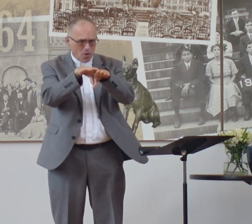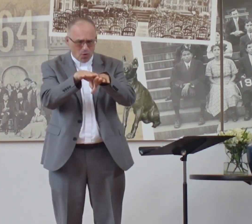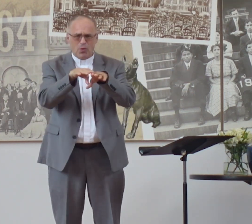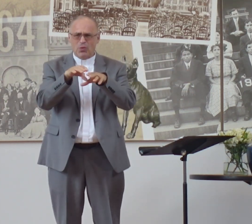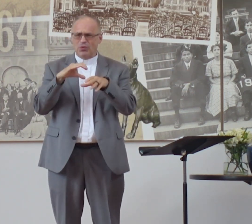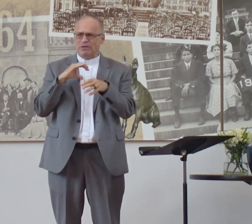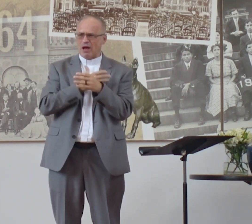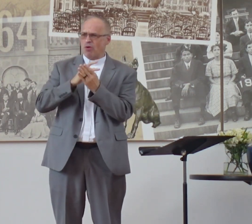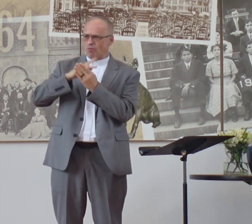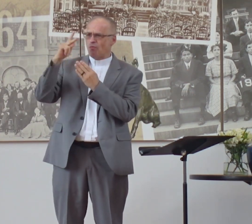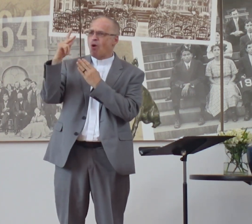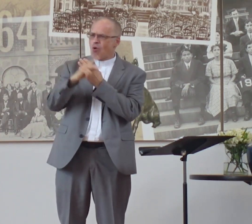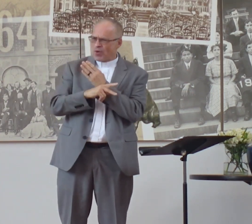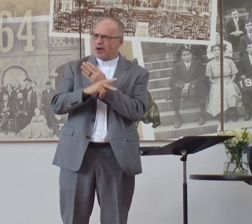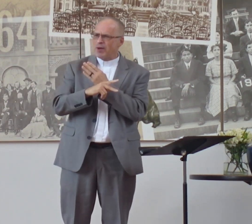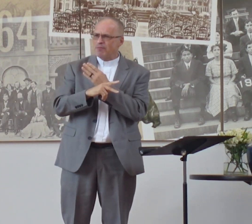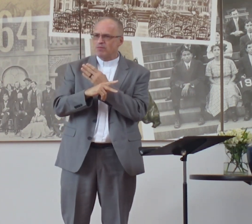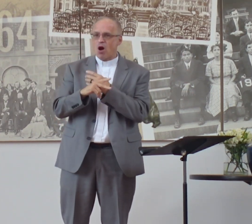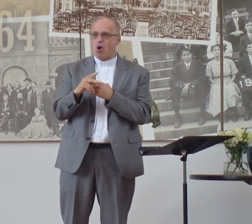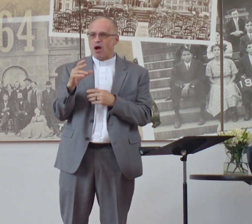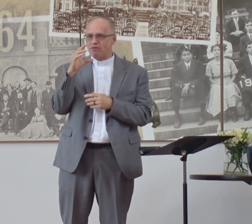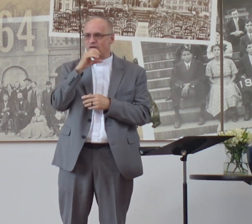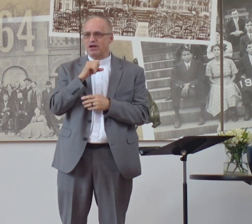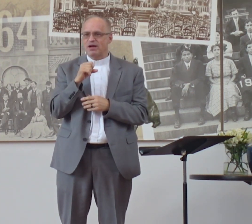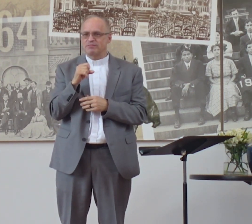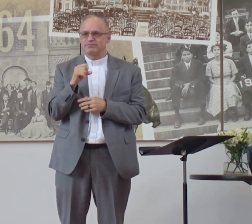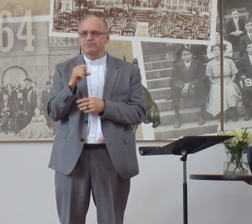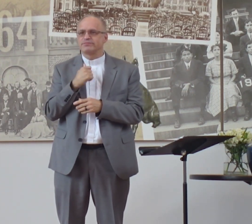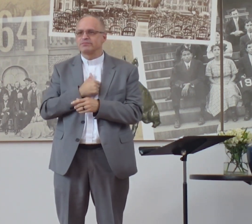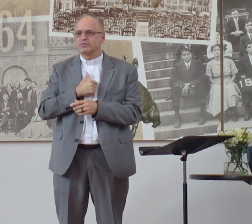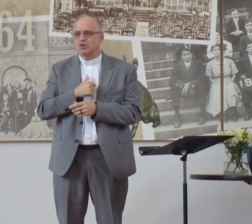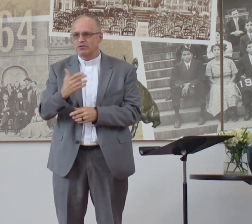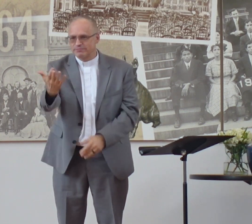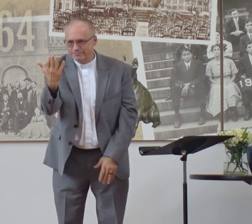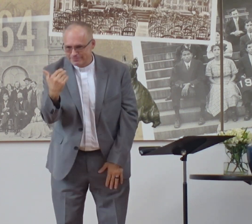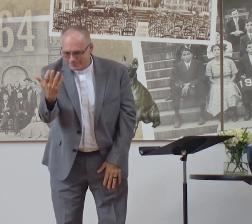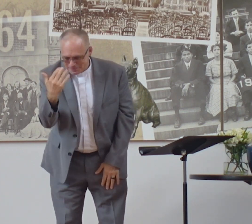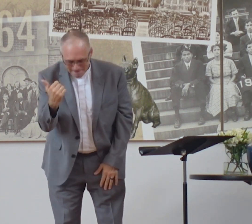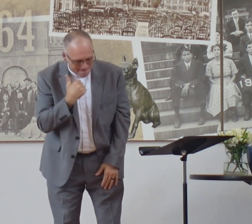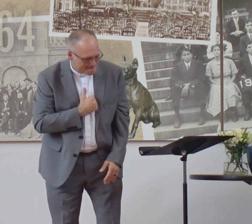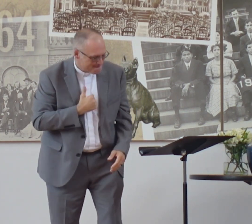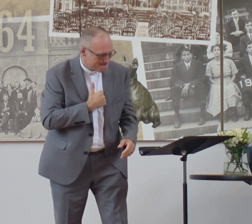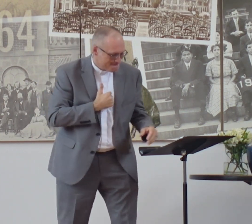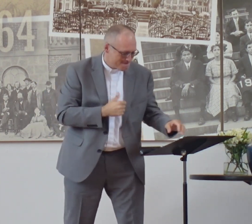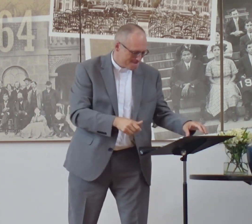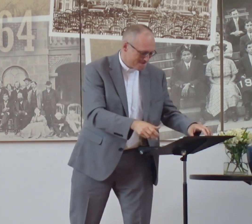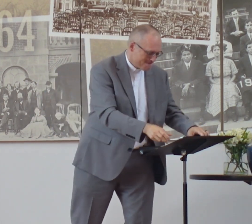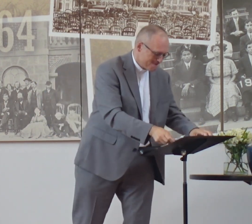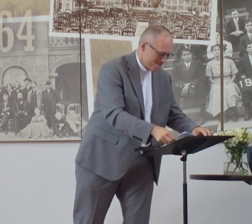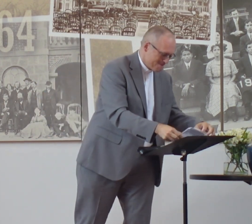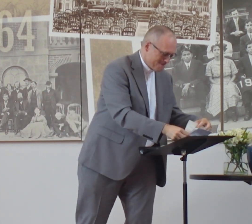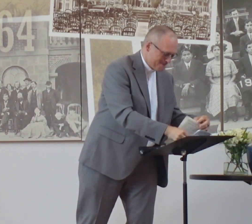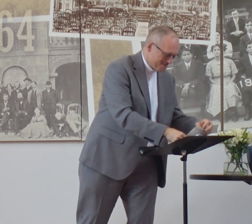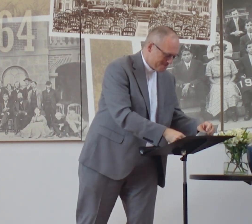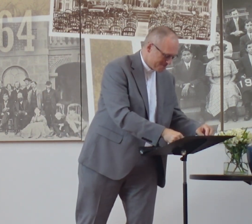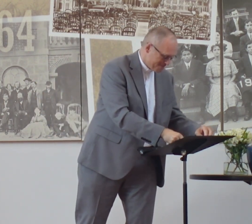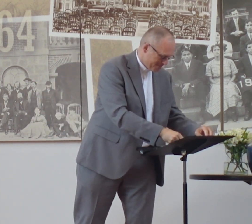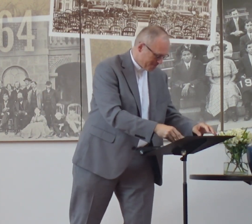So we will be concluding the program in just a few moments here. Oh, my apologies. I